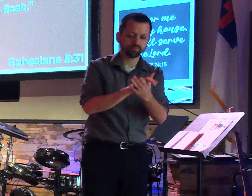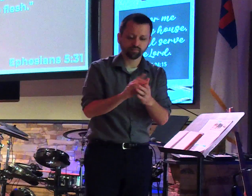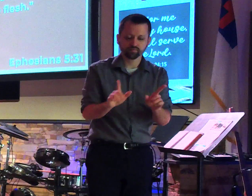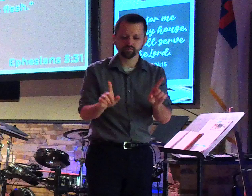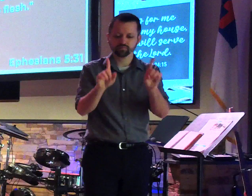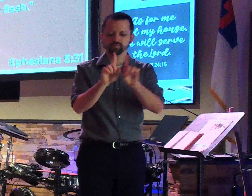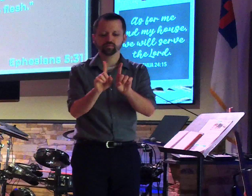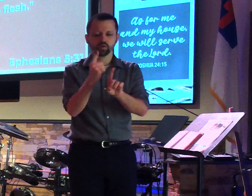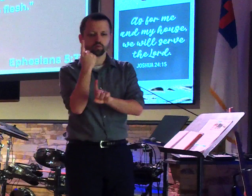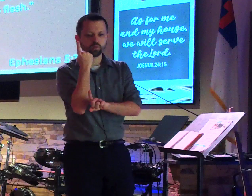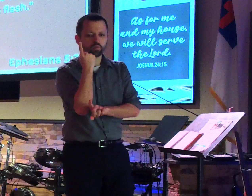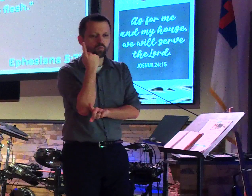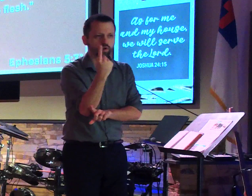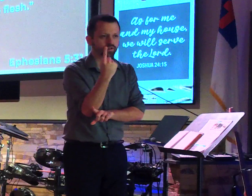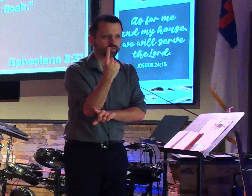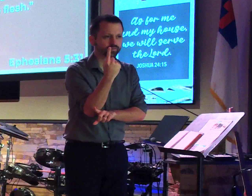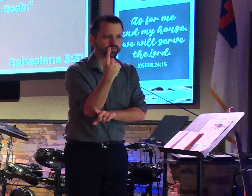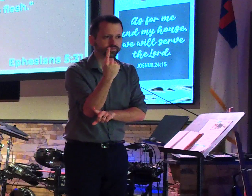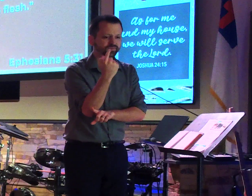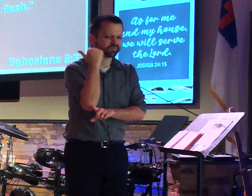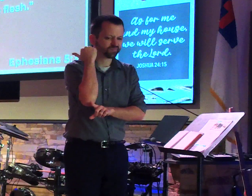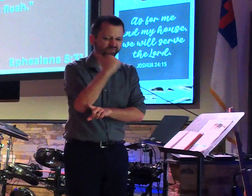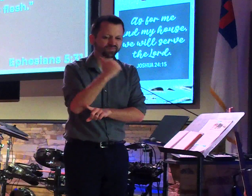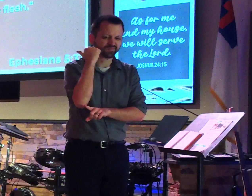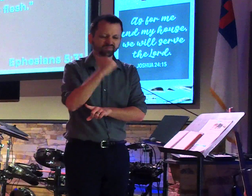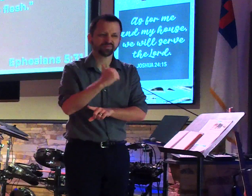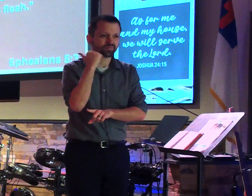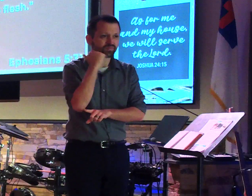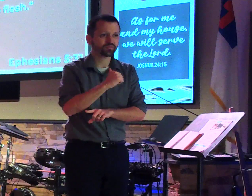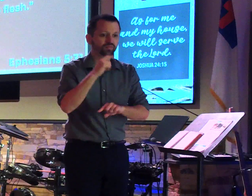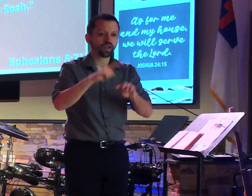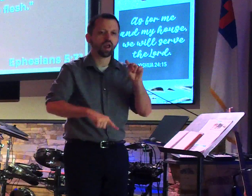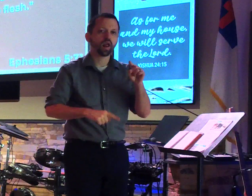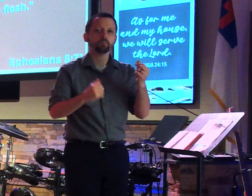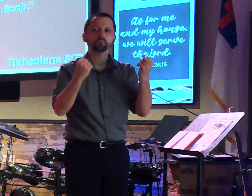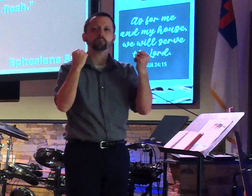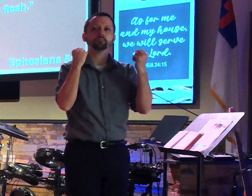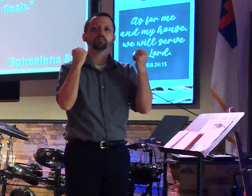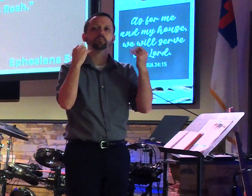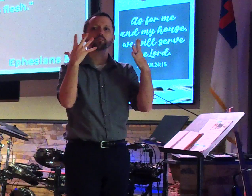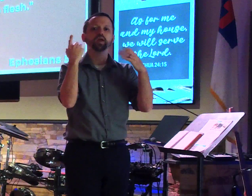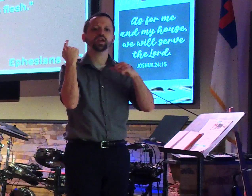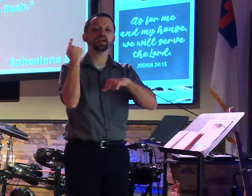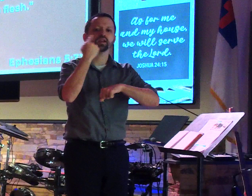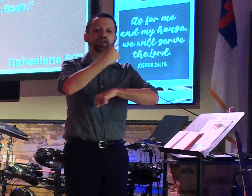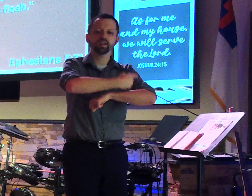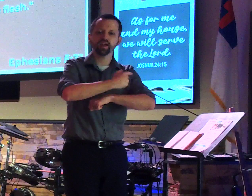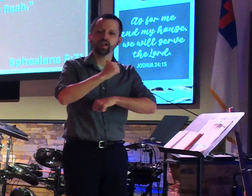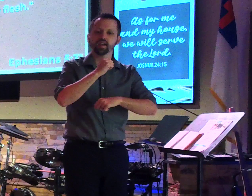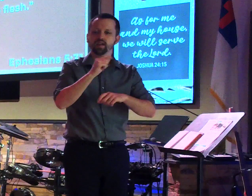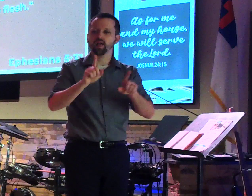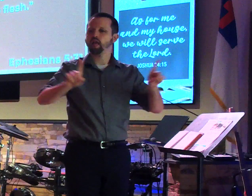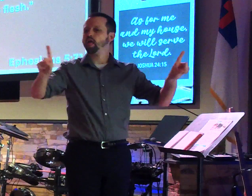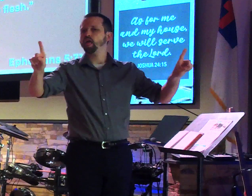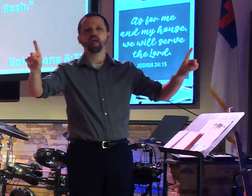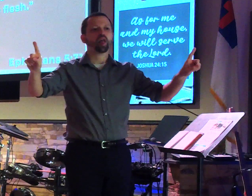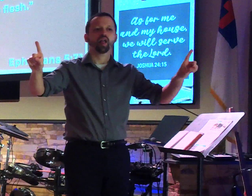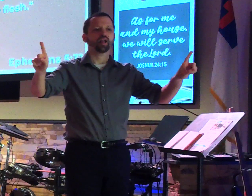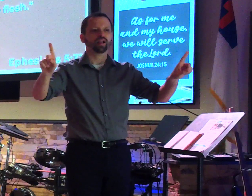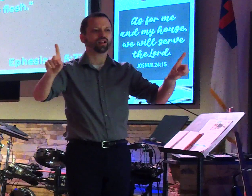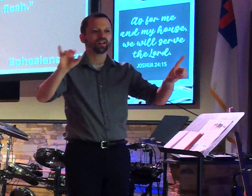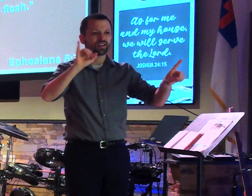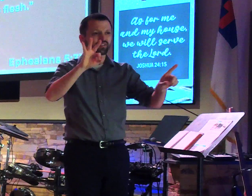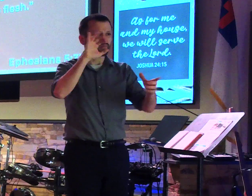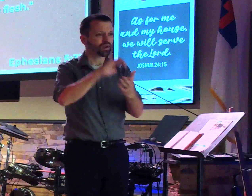together on a daily basis. You can't go for days and days and days and not be together if you're married. Listen, being